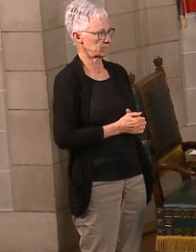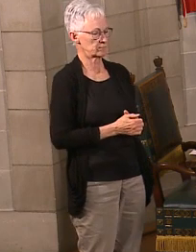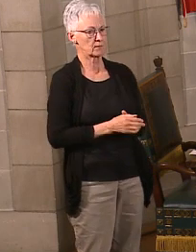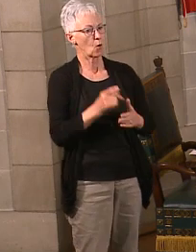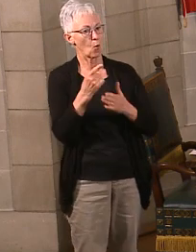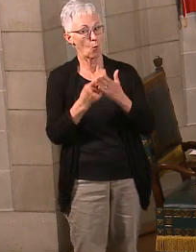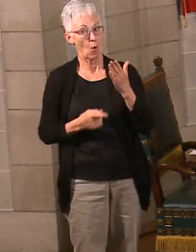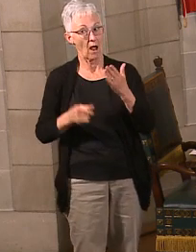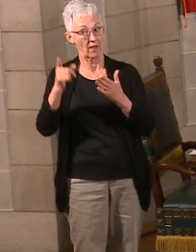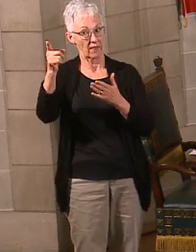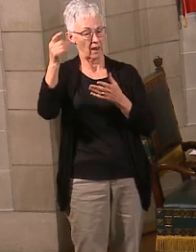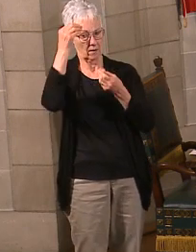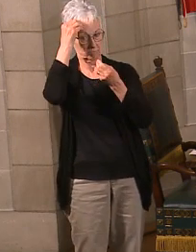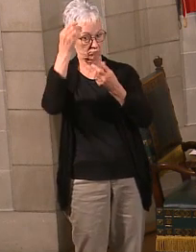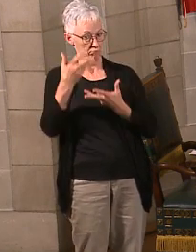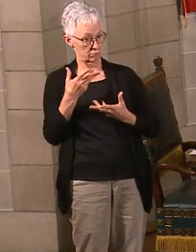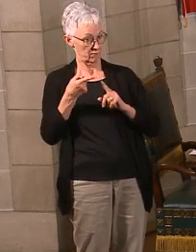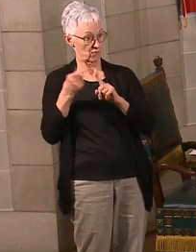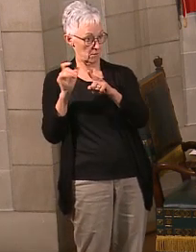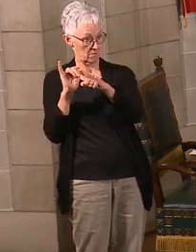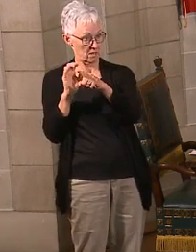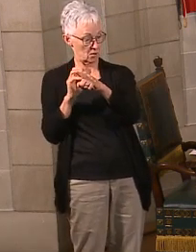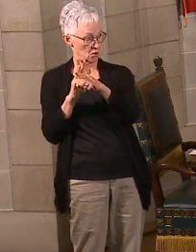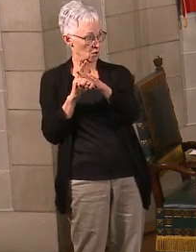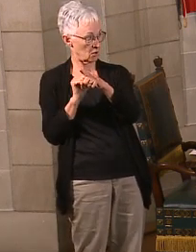me was some of what was